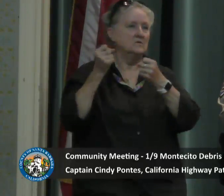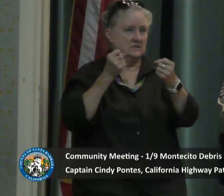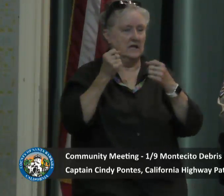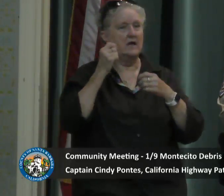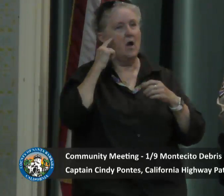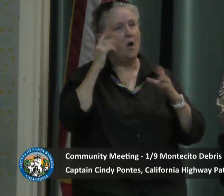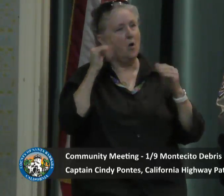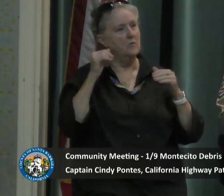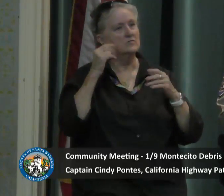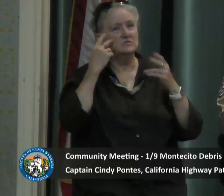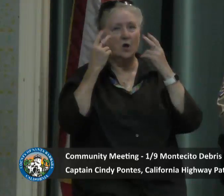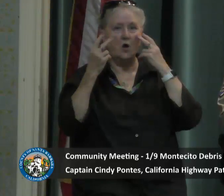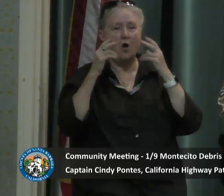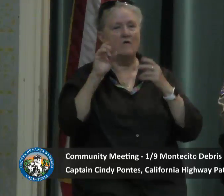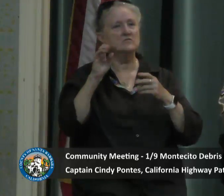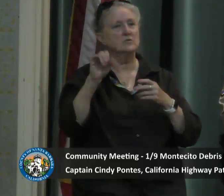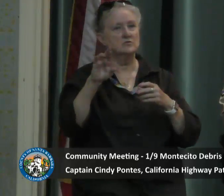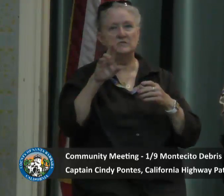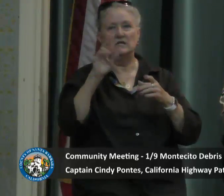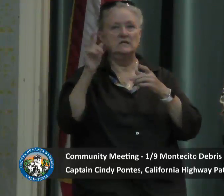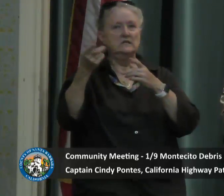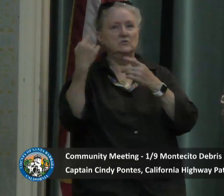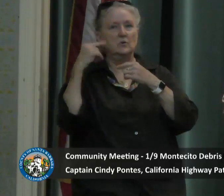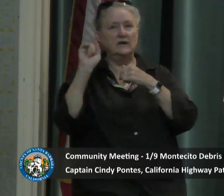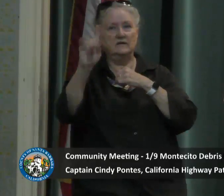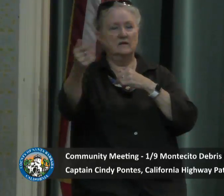saw our officers directing traffic on San Ysidro today.